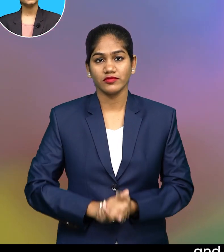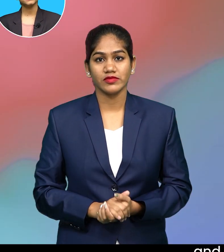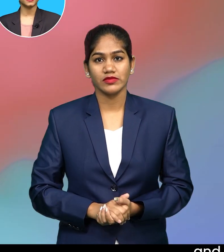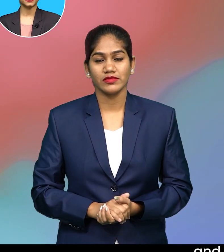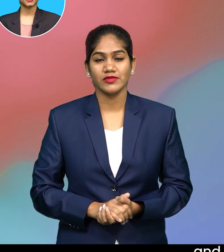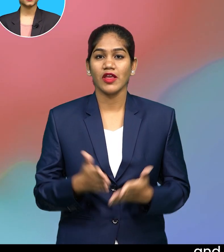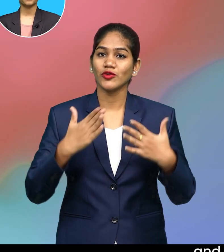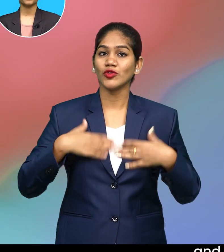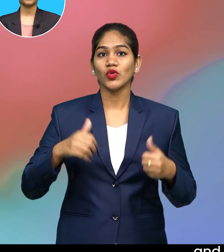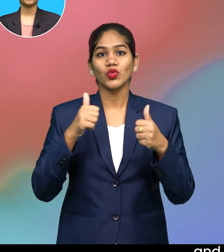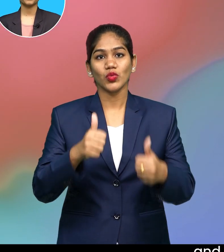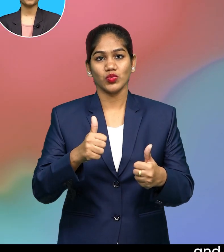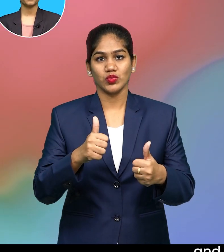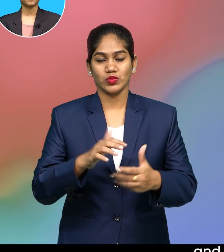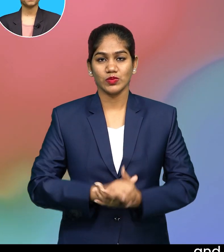and good health.